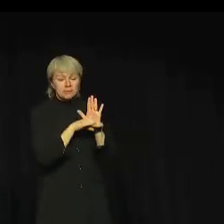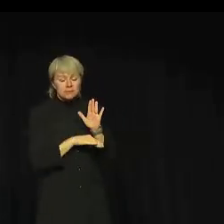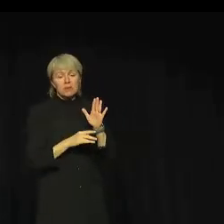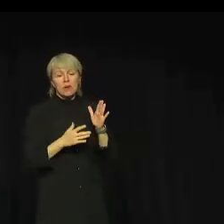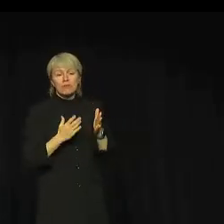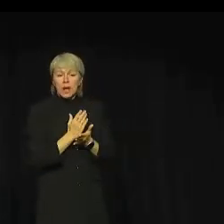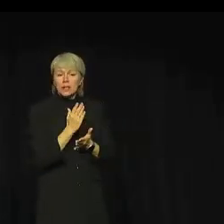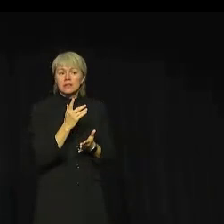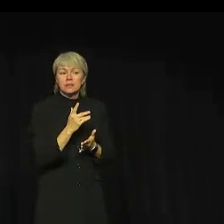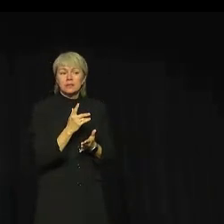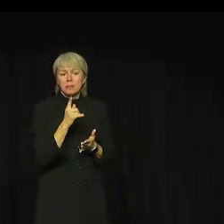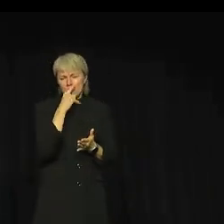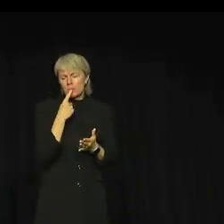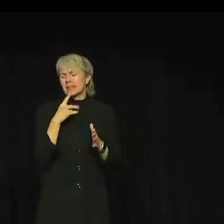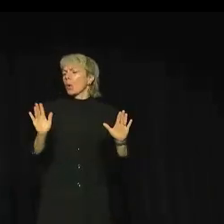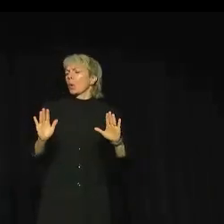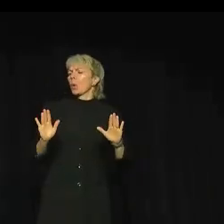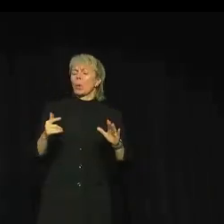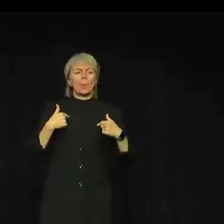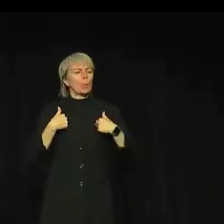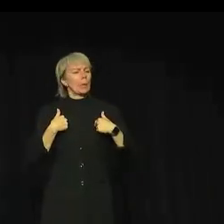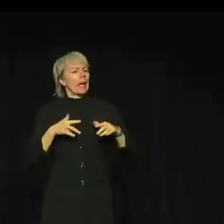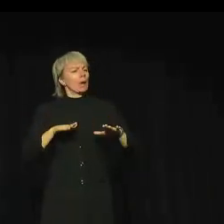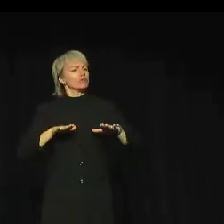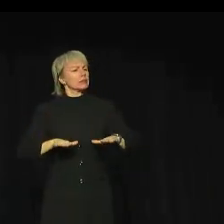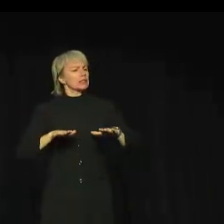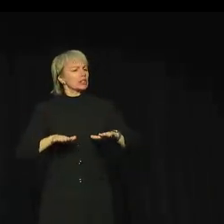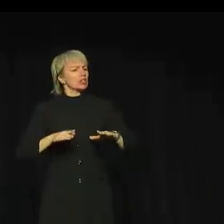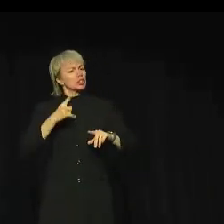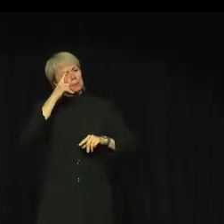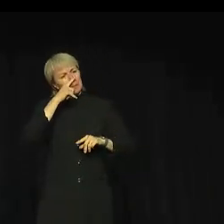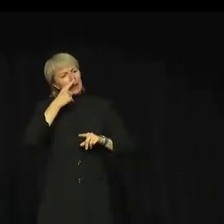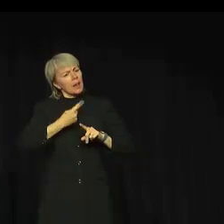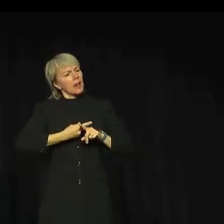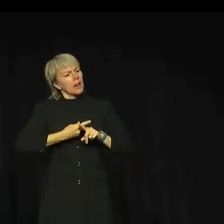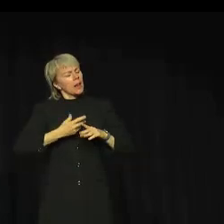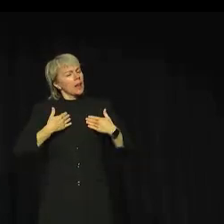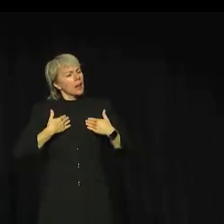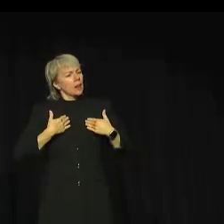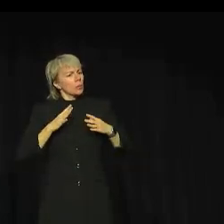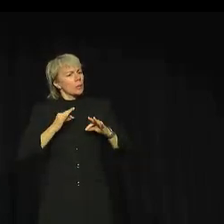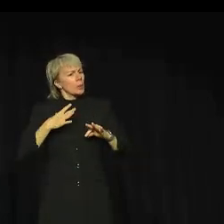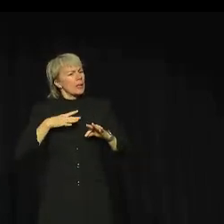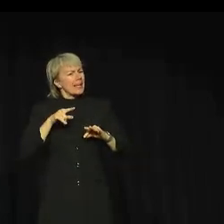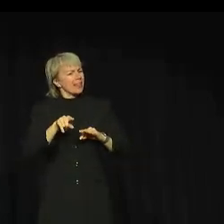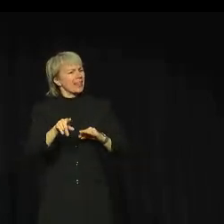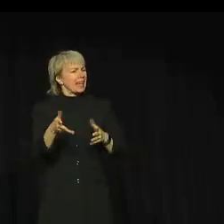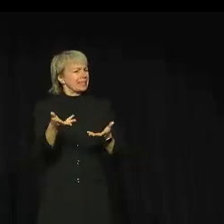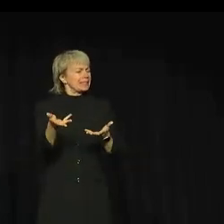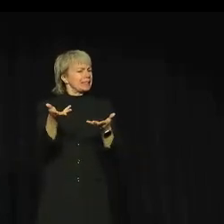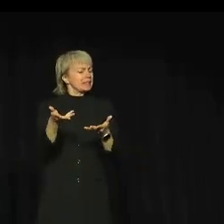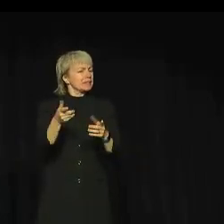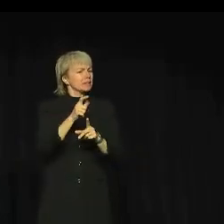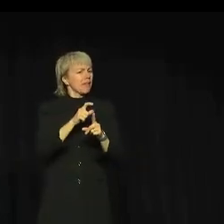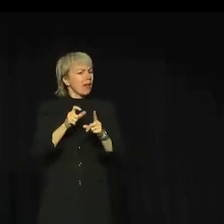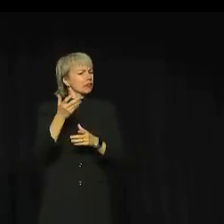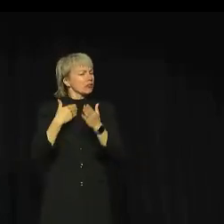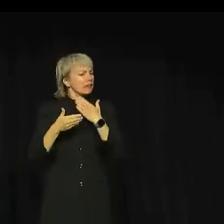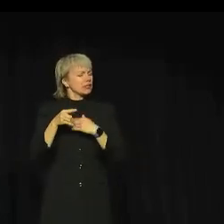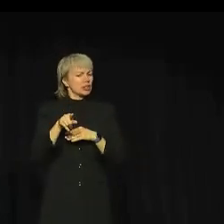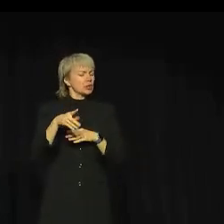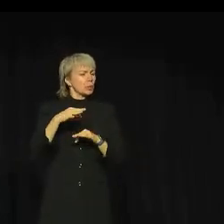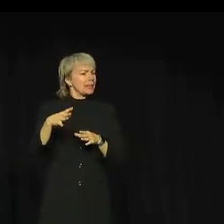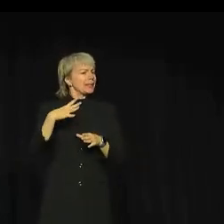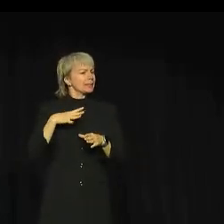We don't need that. It's not part of our cultural heritage. That wasn't actually entirely